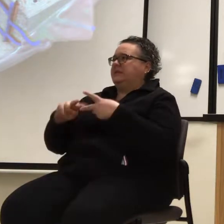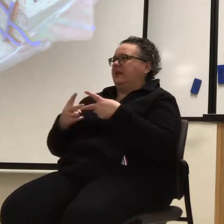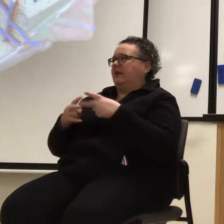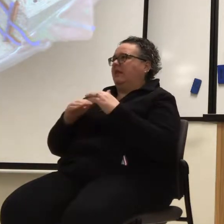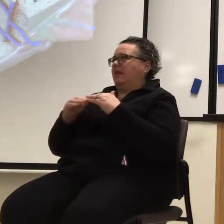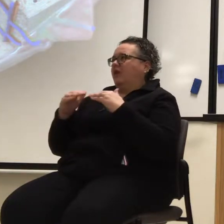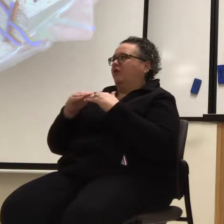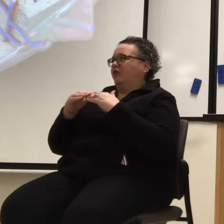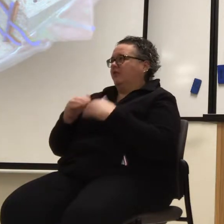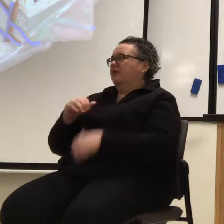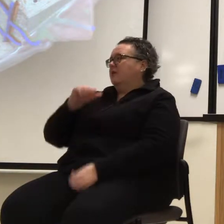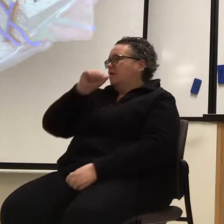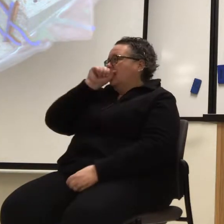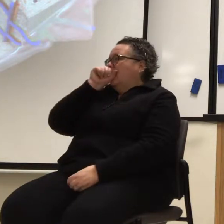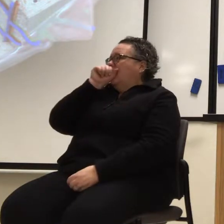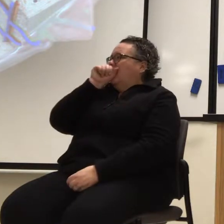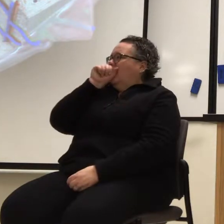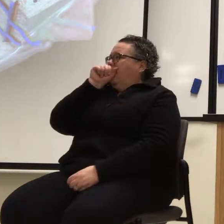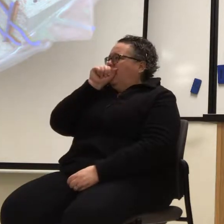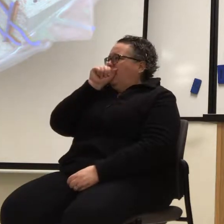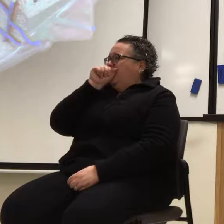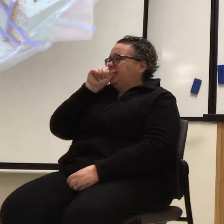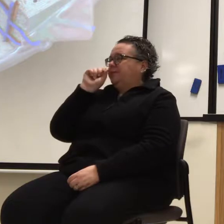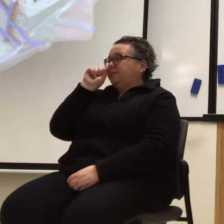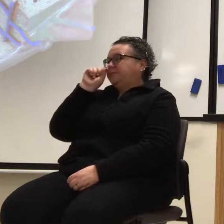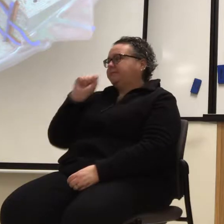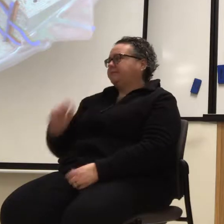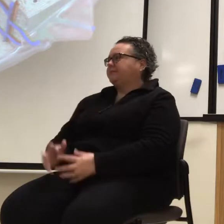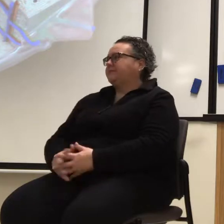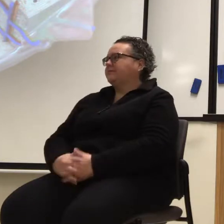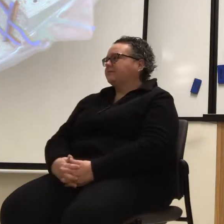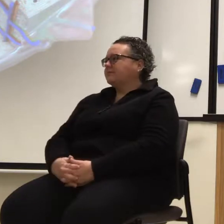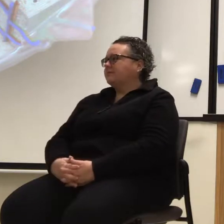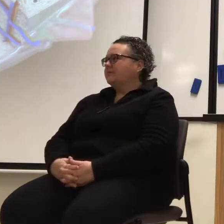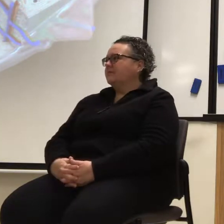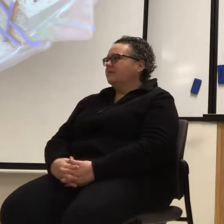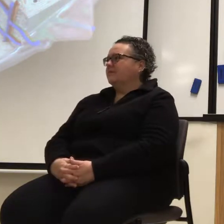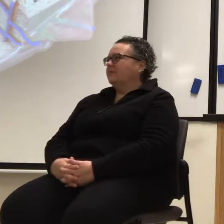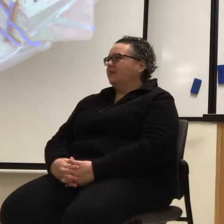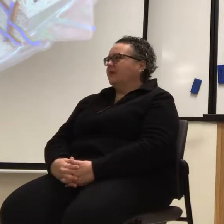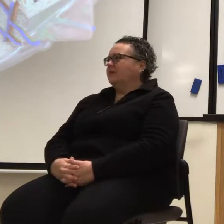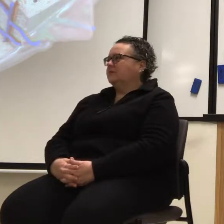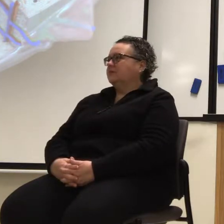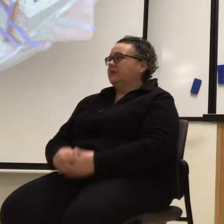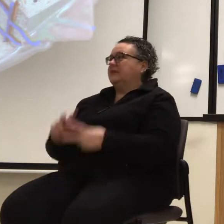So continue this up here, inner layer.